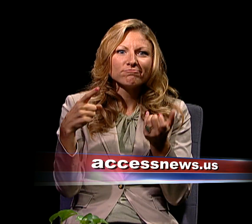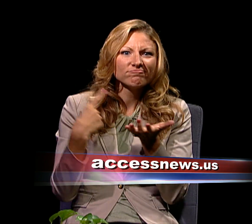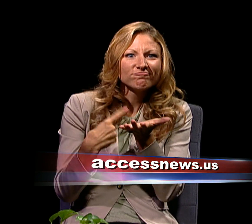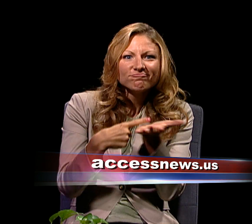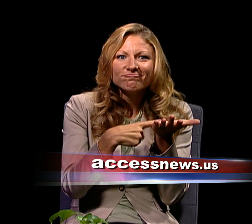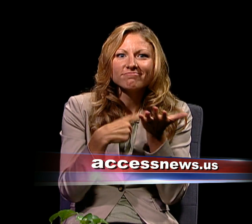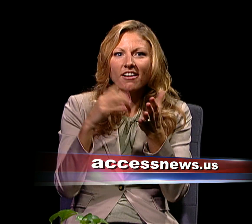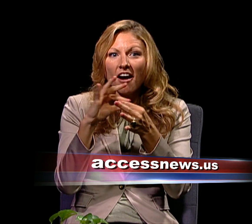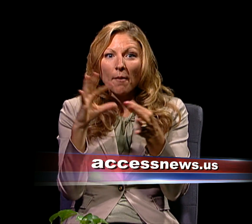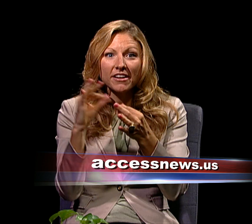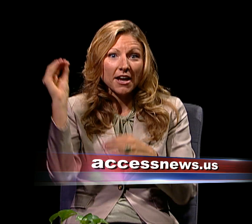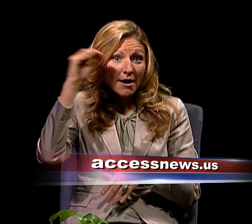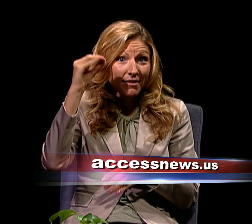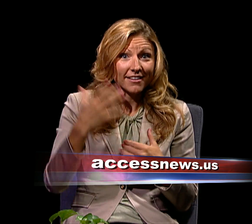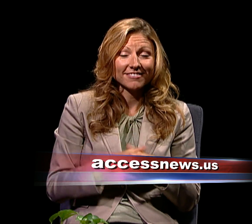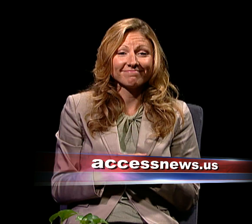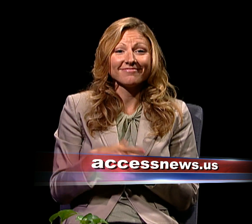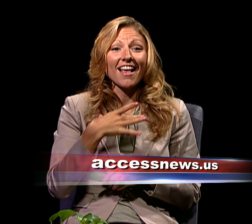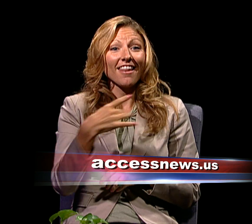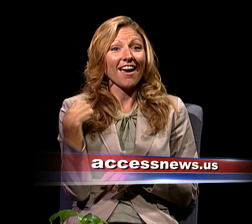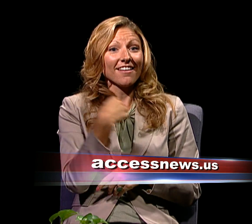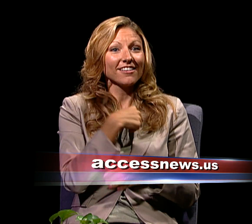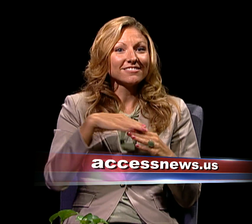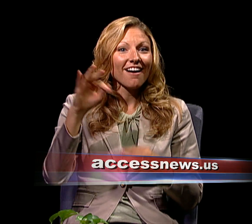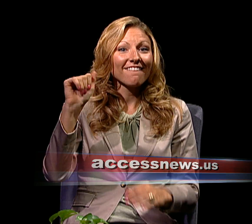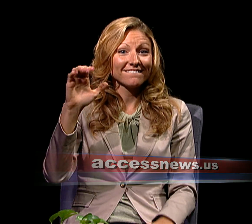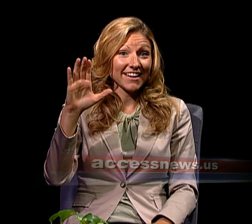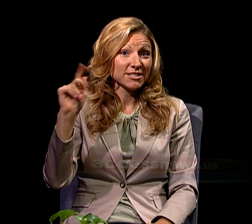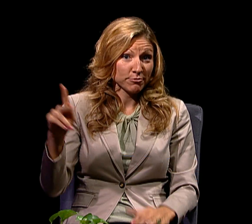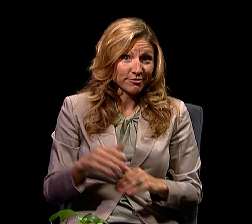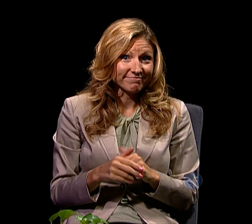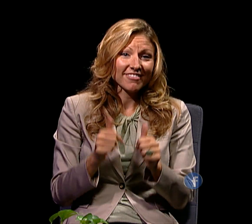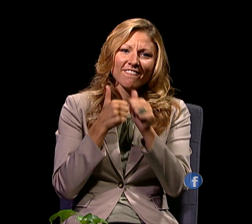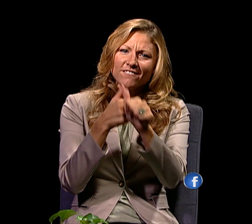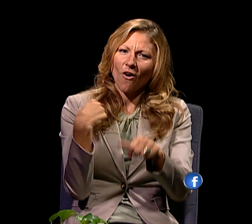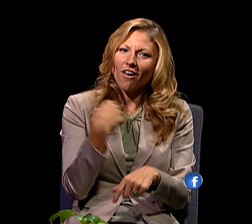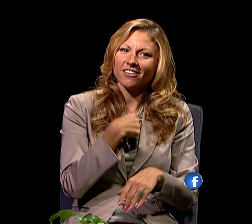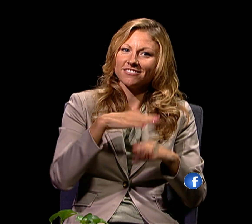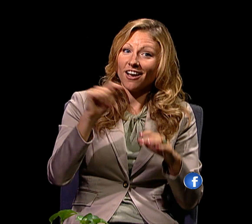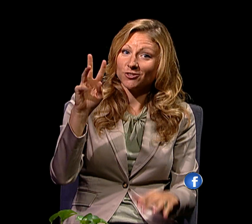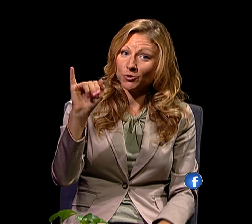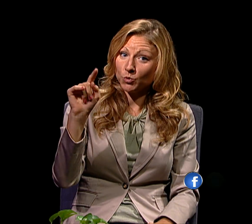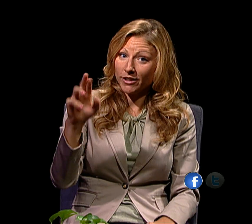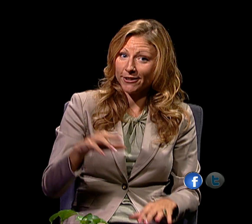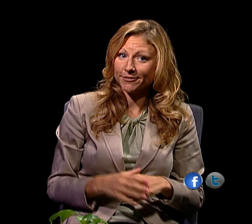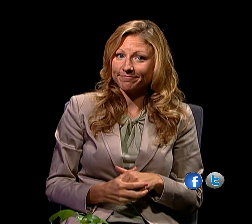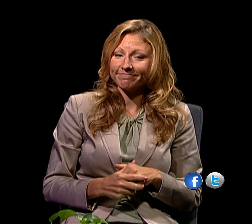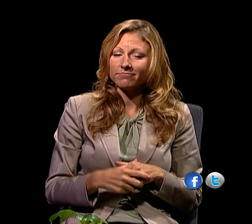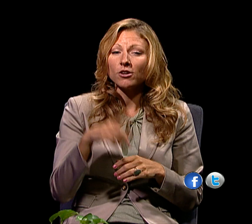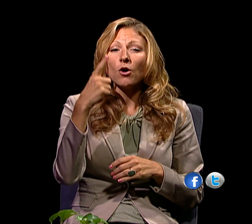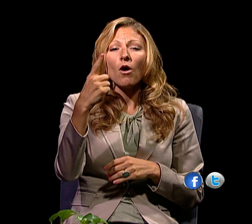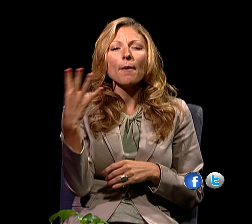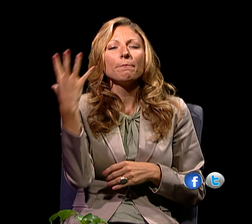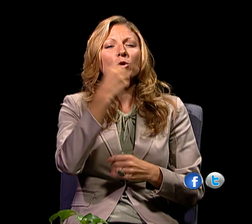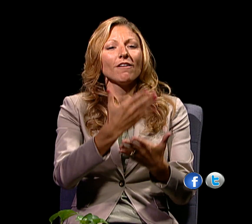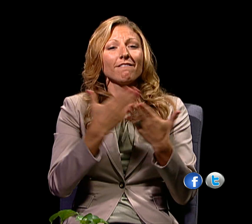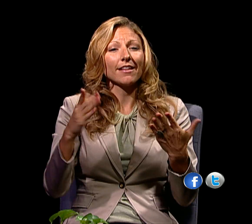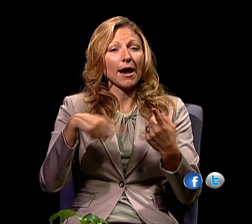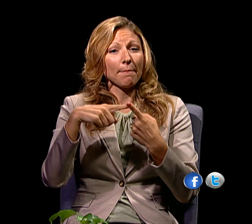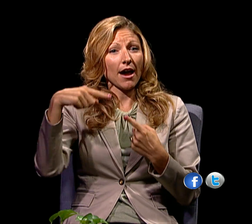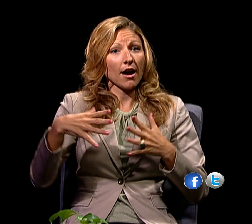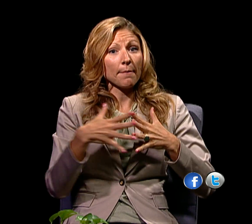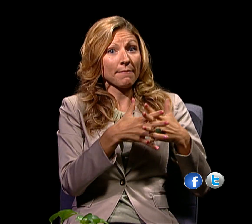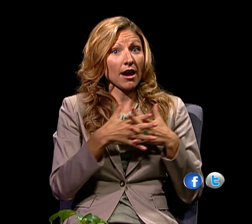accessnews.us. You can ask questions, join the discussion, share your opinions. Like us on Facebook, follow us on Twitter.